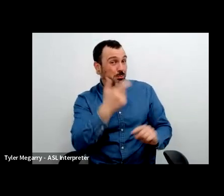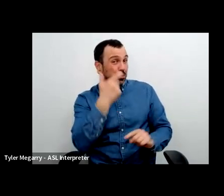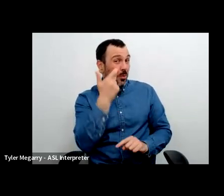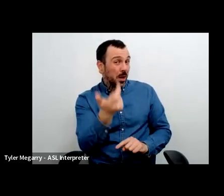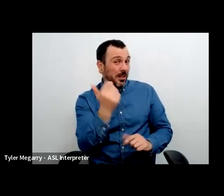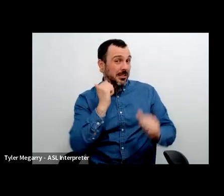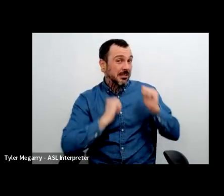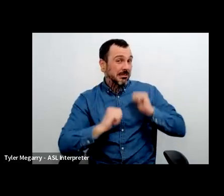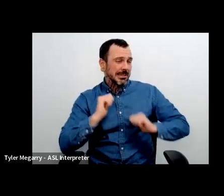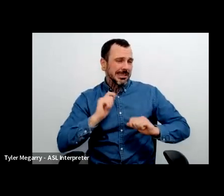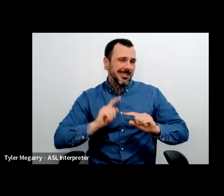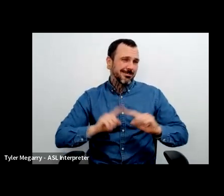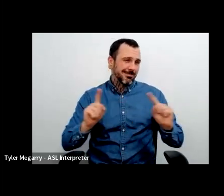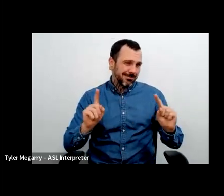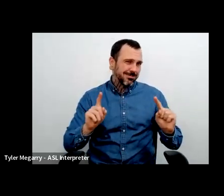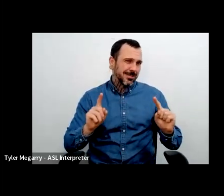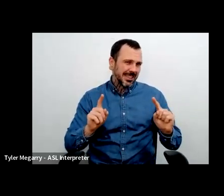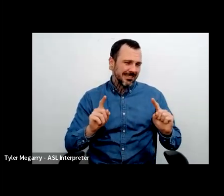is complicated.